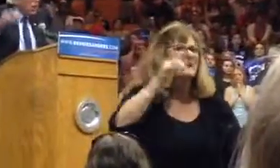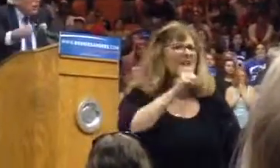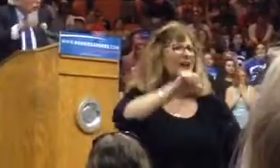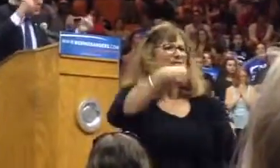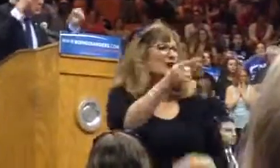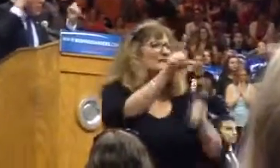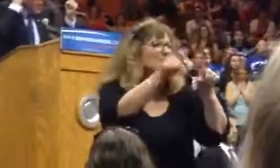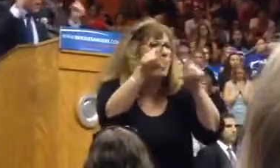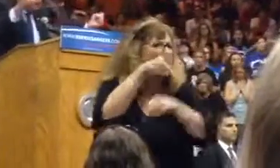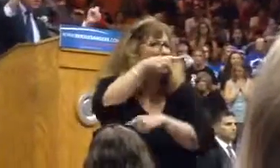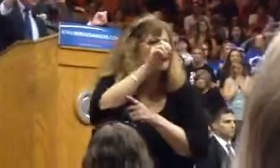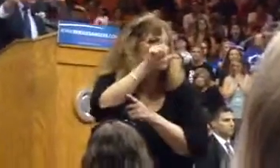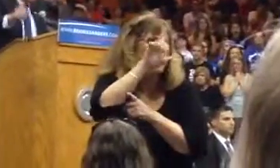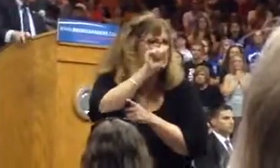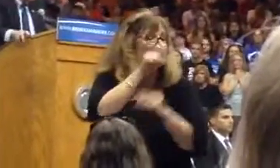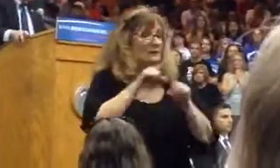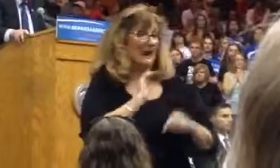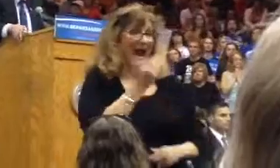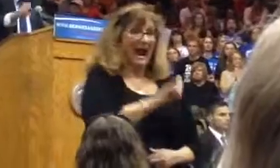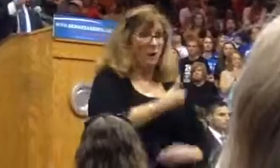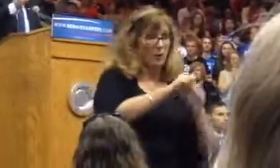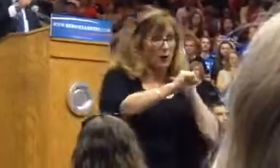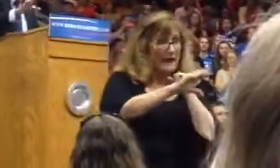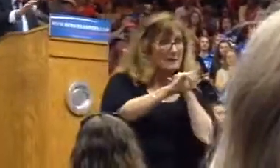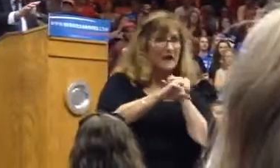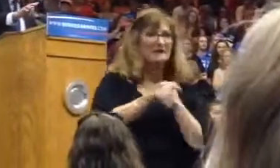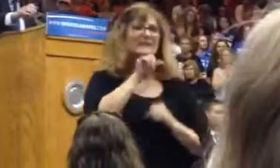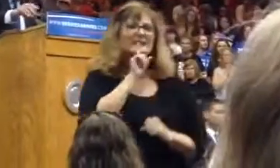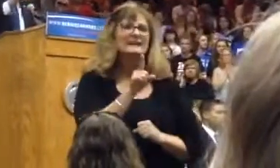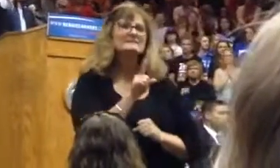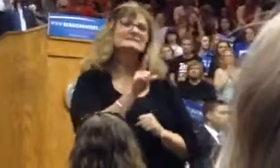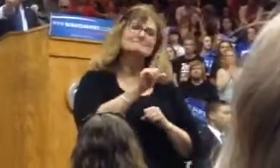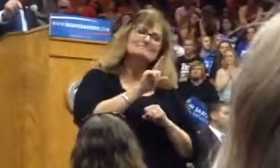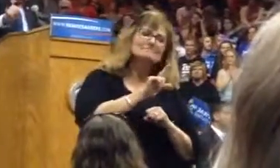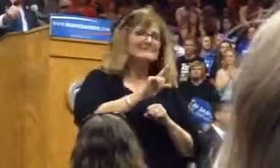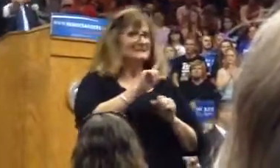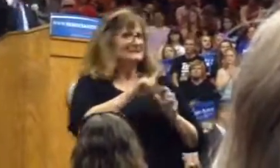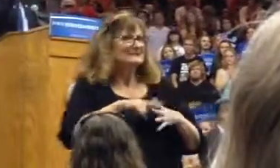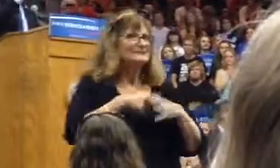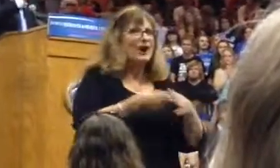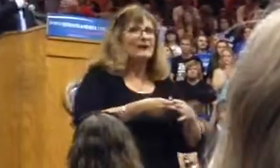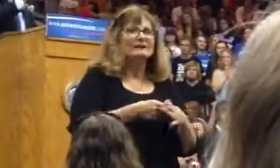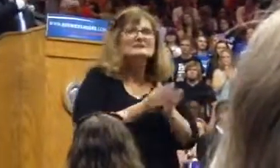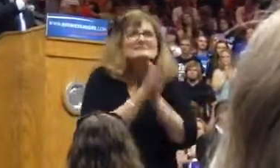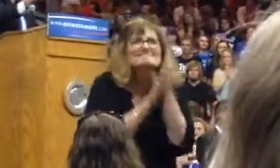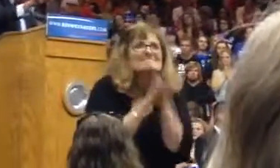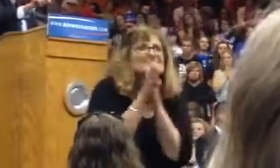polls. It is that our campaign is generating the energy